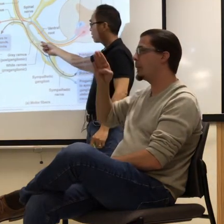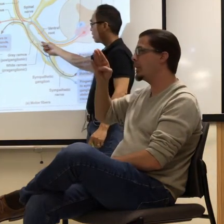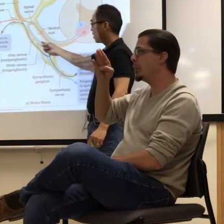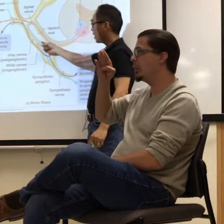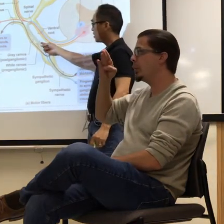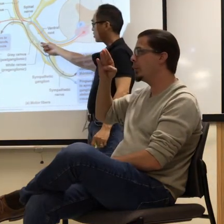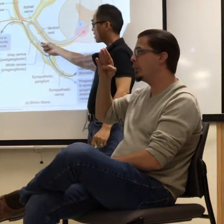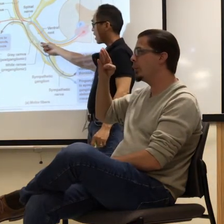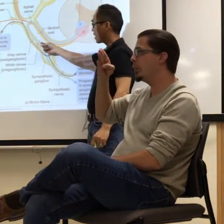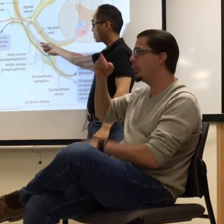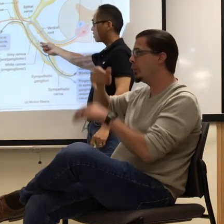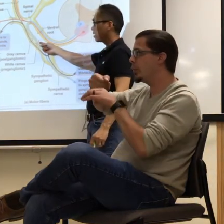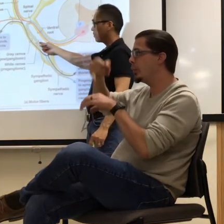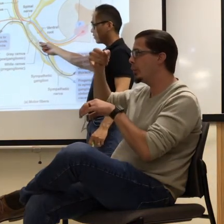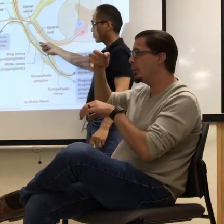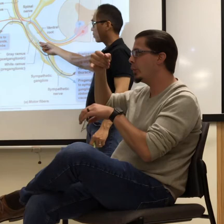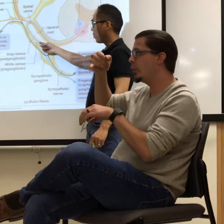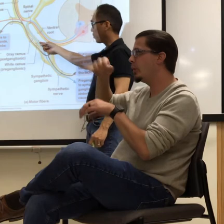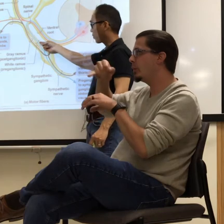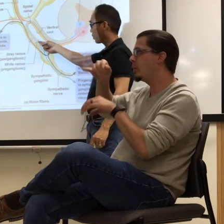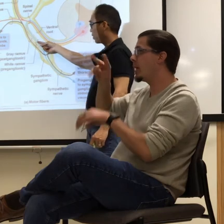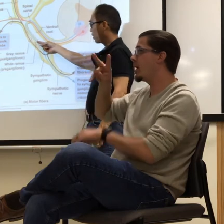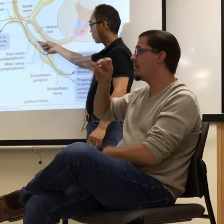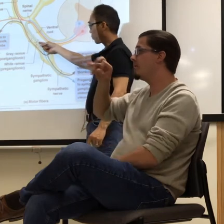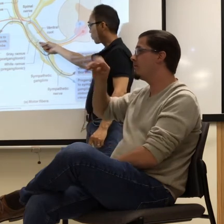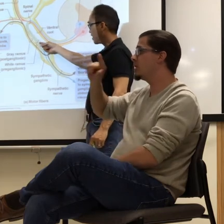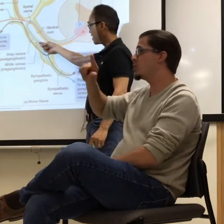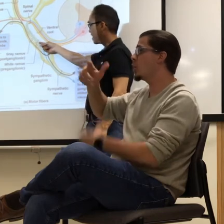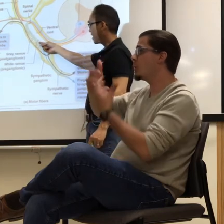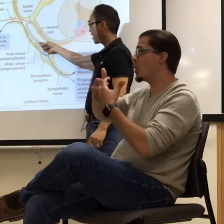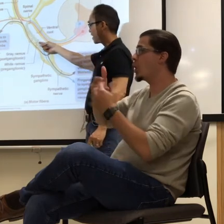it. It just has visceral motor